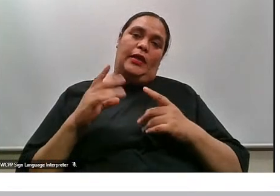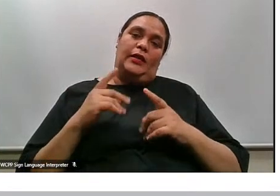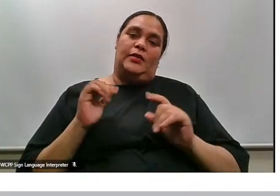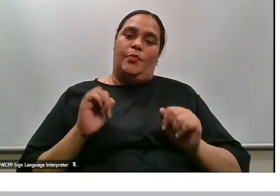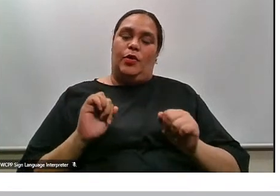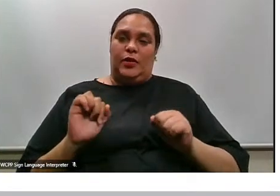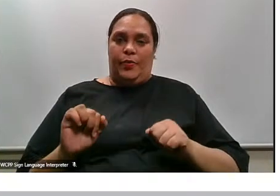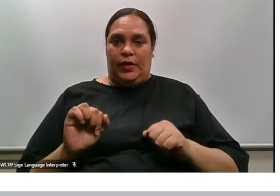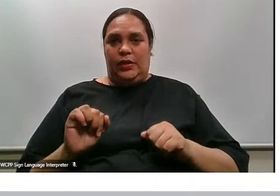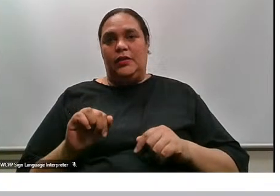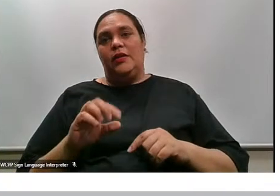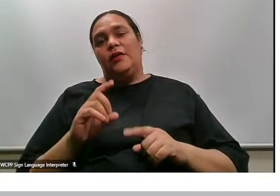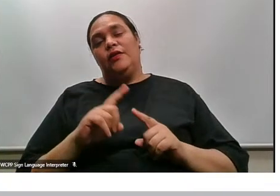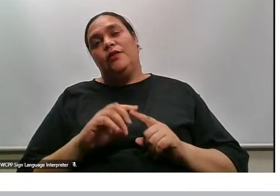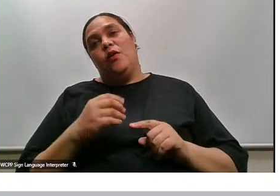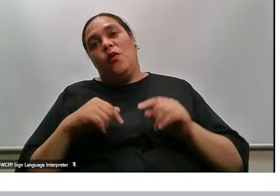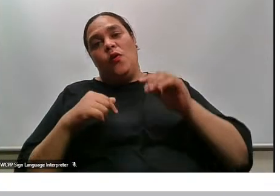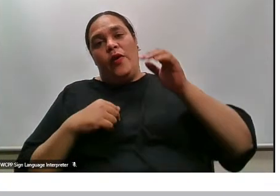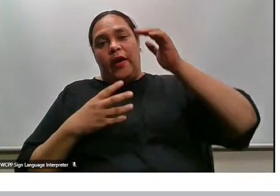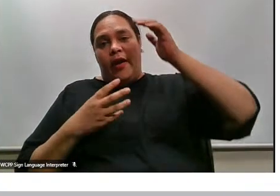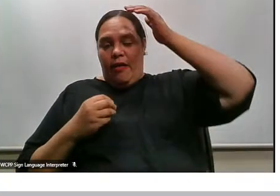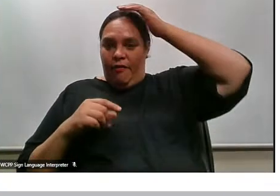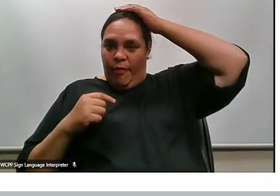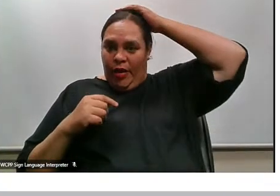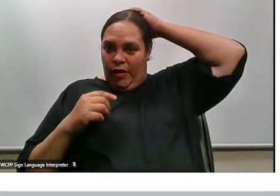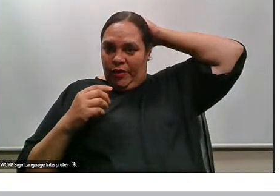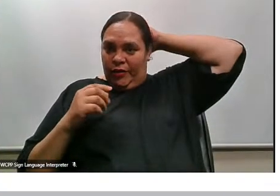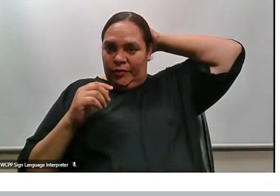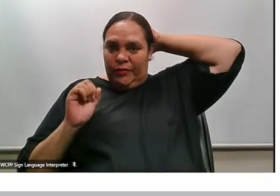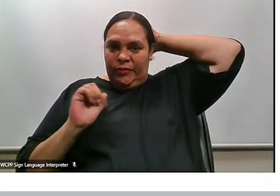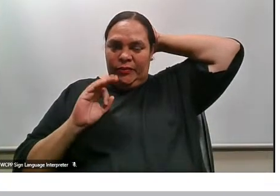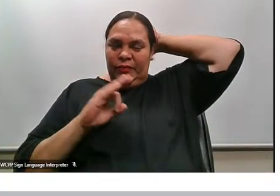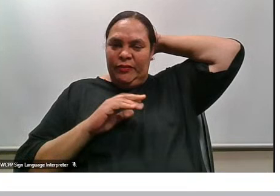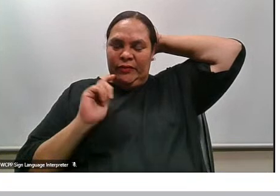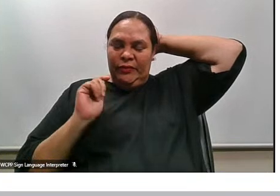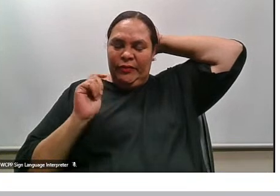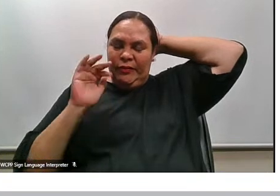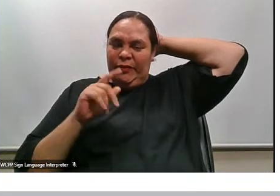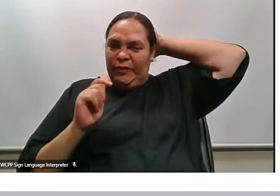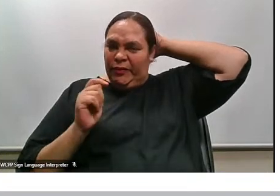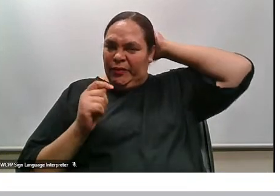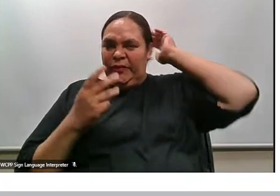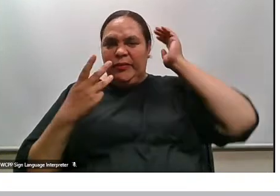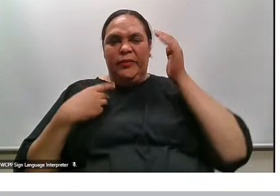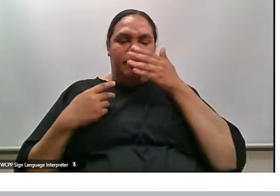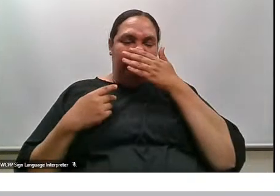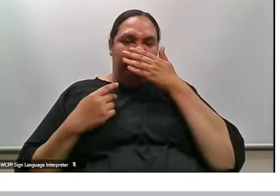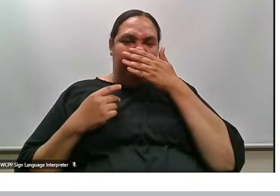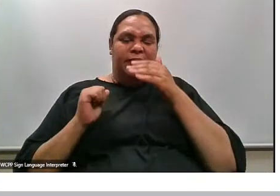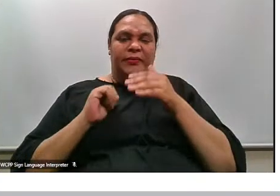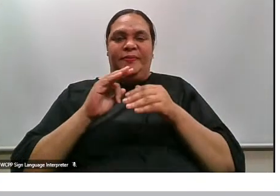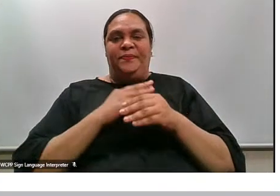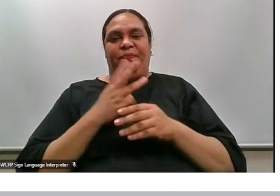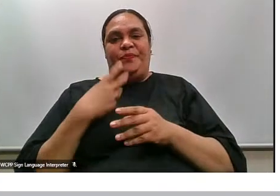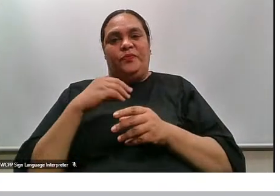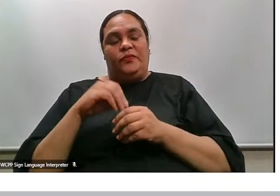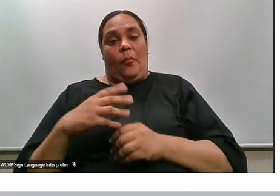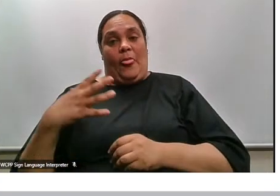possibility. In terms of staff overpayments, there were two staff members in the